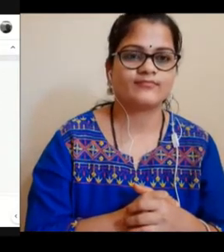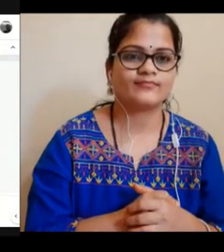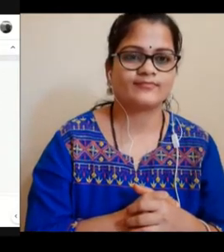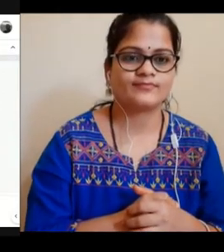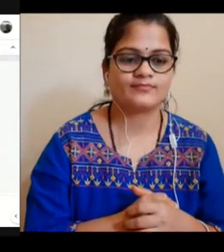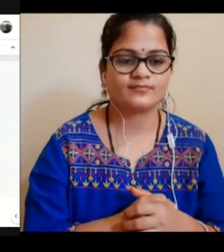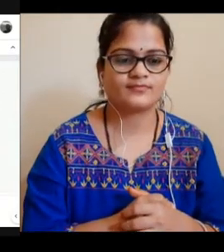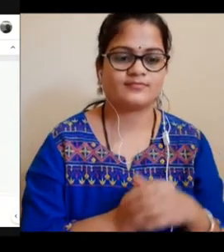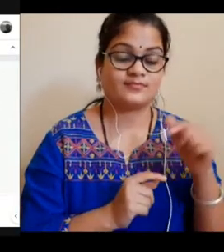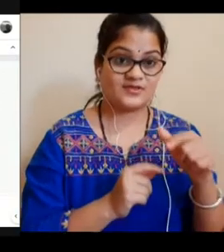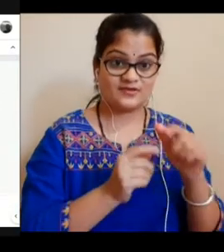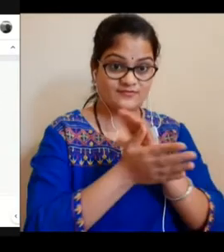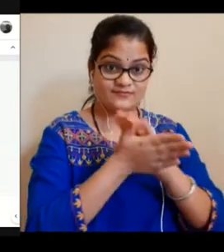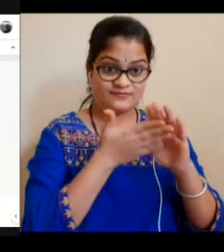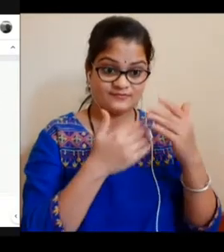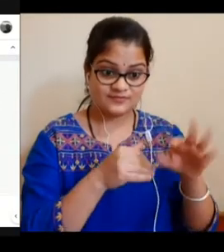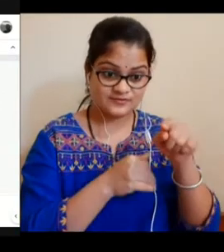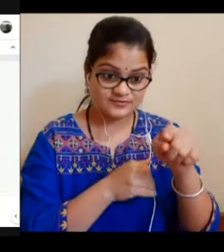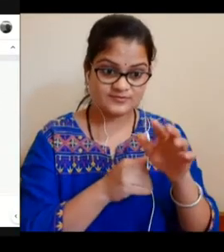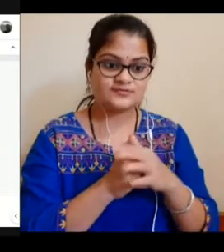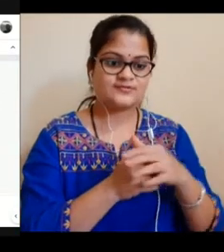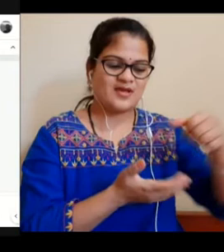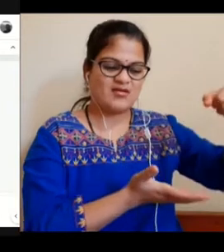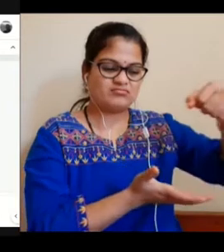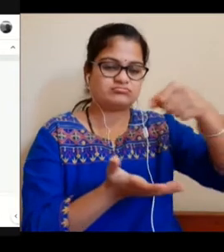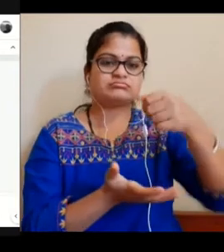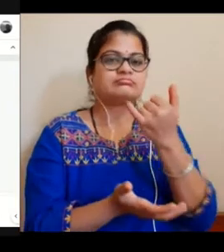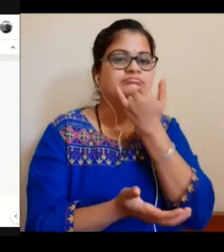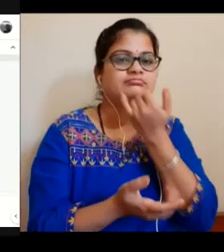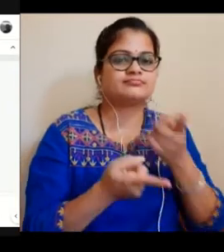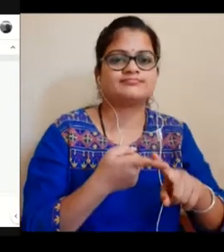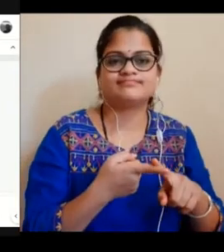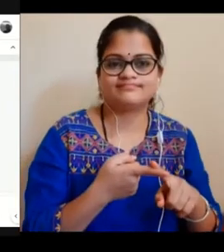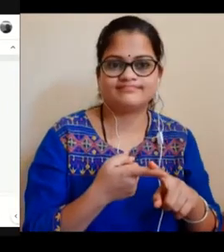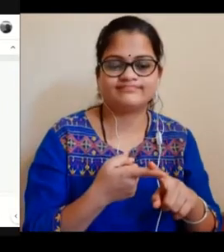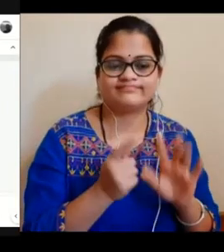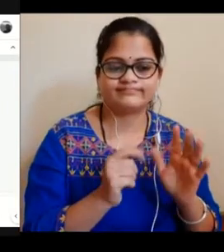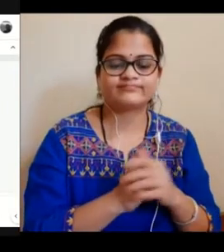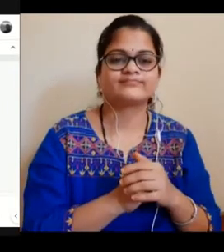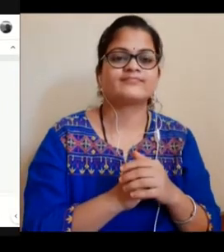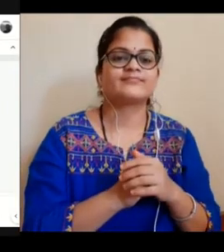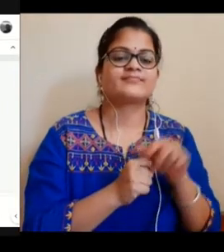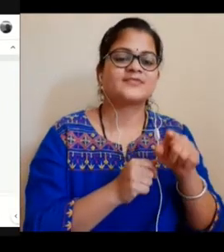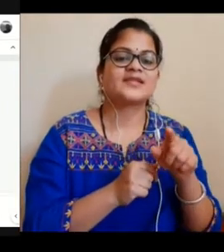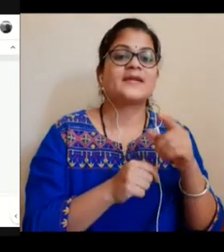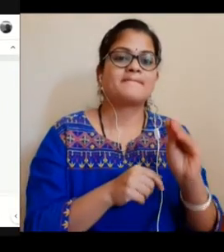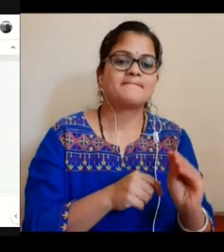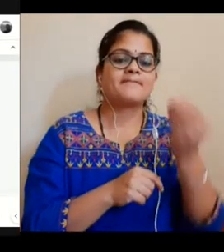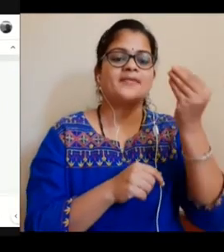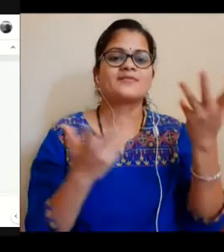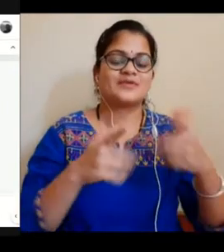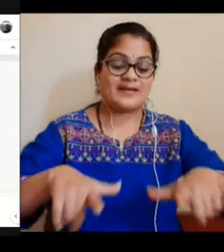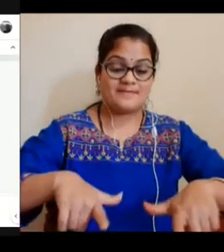So, like you were seeing, when they did it, somebody moved the basket by mistake. So, the solution would be to make